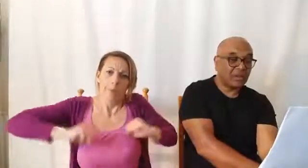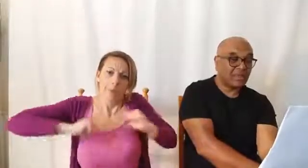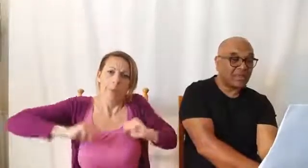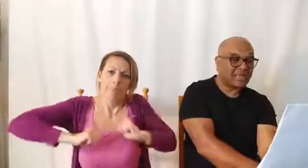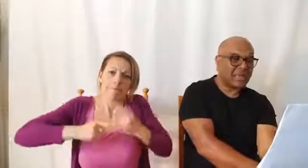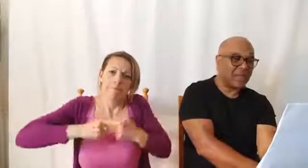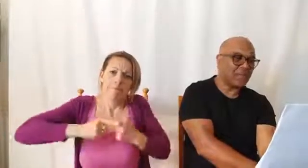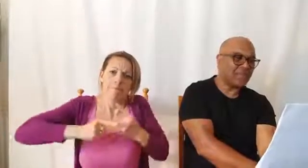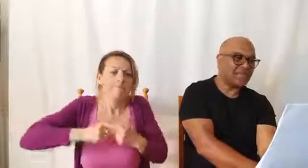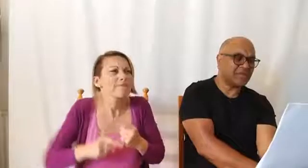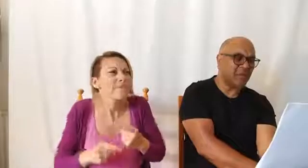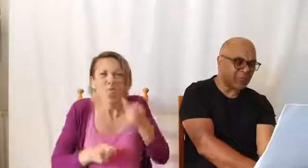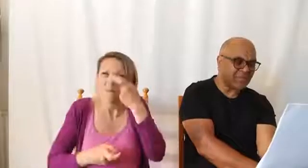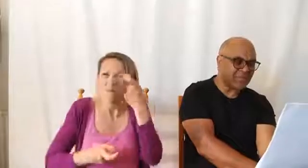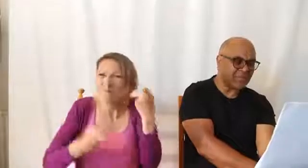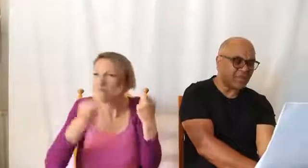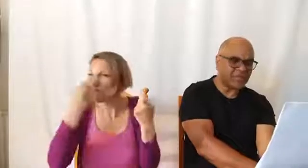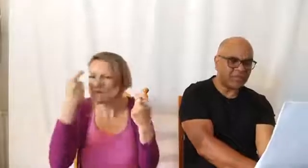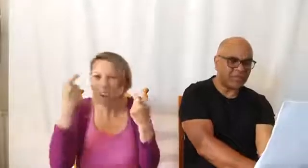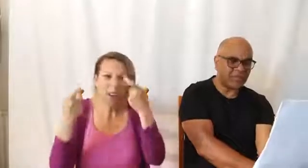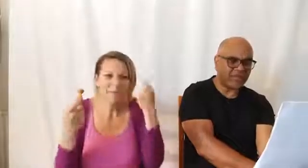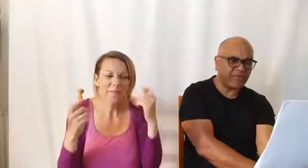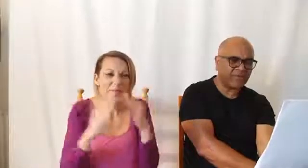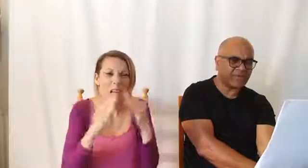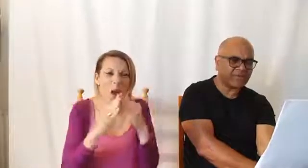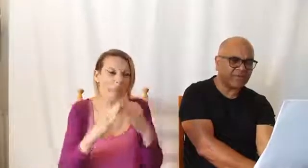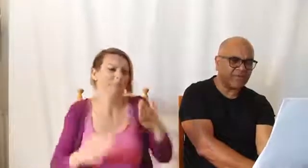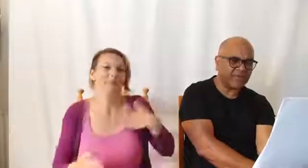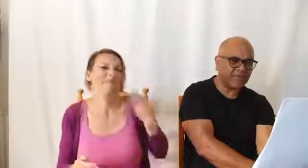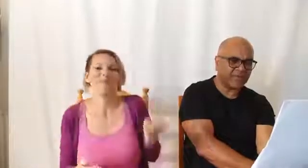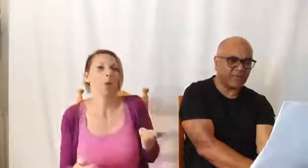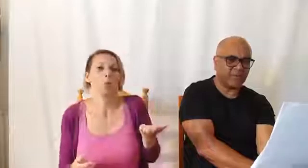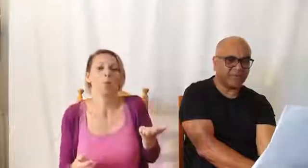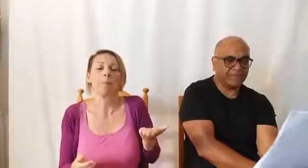Finding a home is an awfully silly idea when there are adventures to be had, he thought.